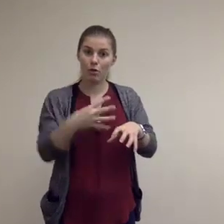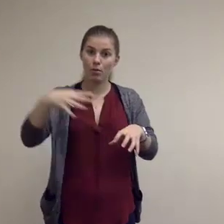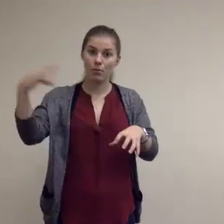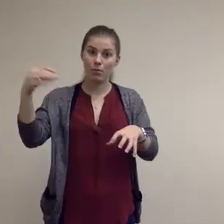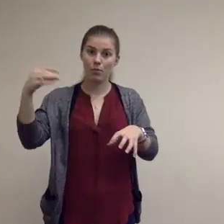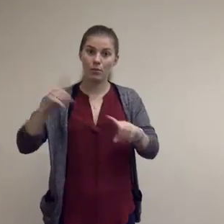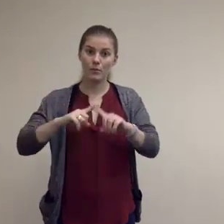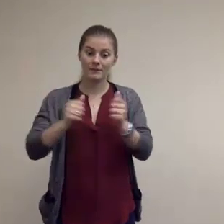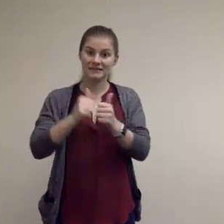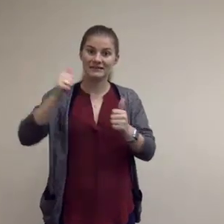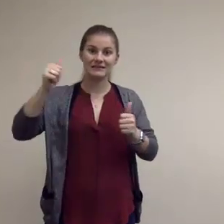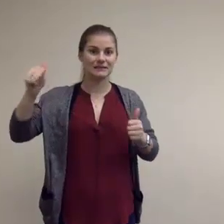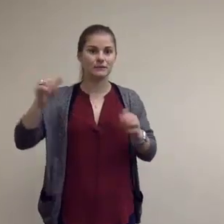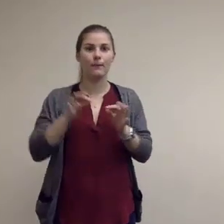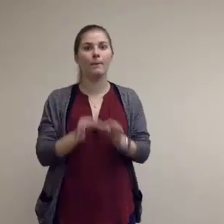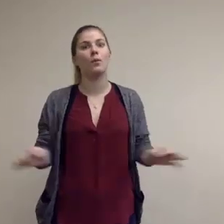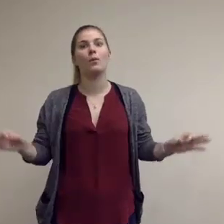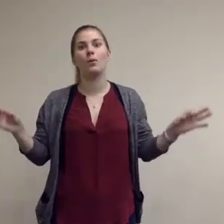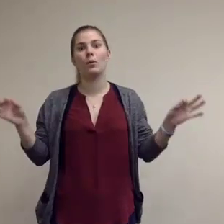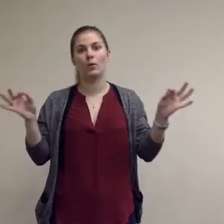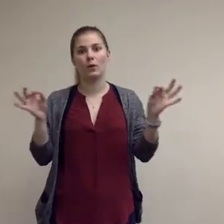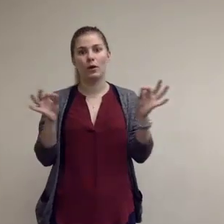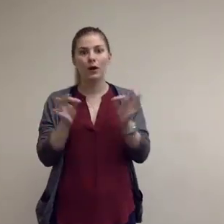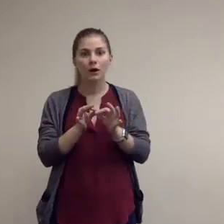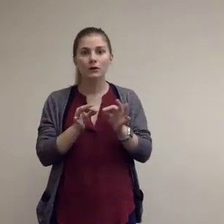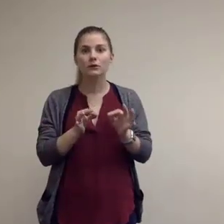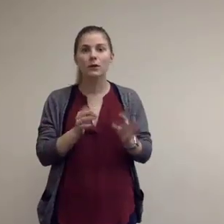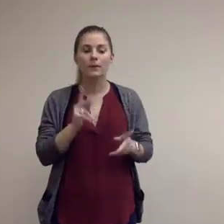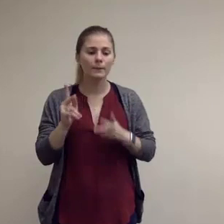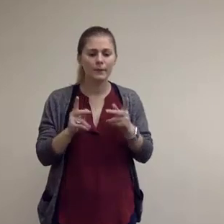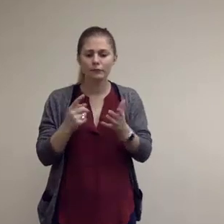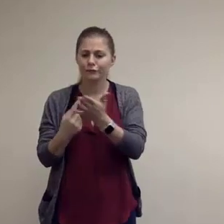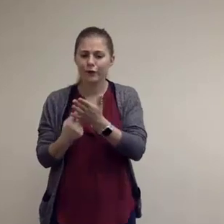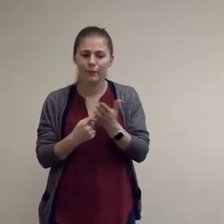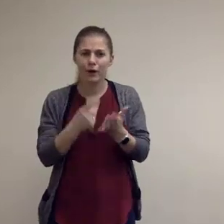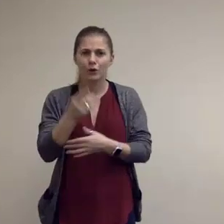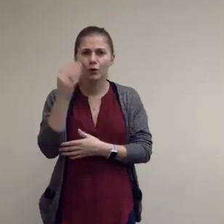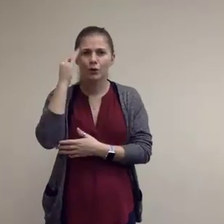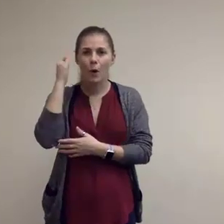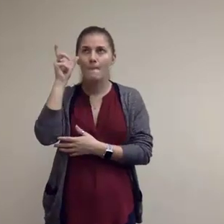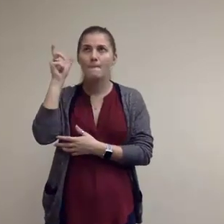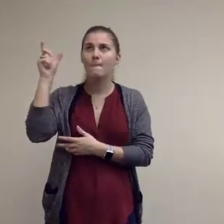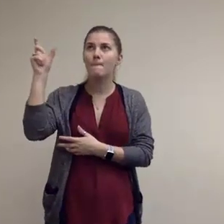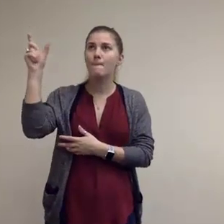Thursday, April 2nd? All right. Or if you were born under the sign of Leo, the idea that something so distant could put